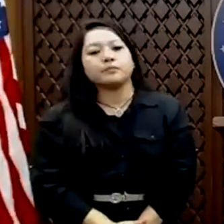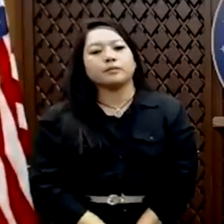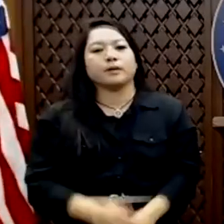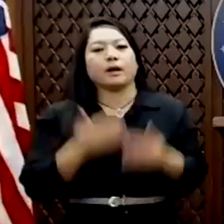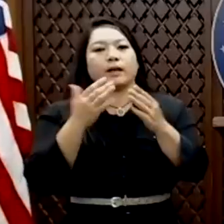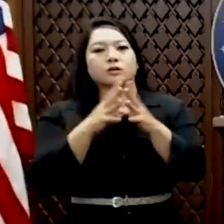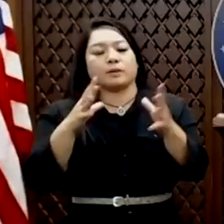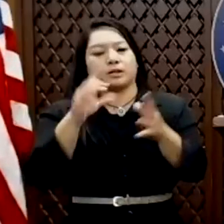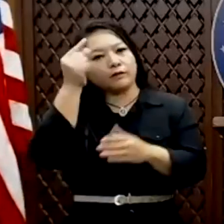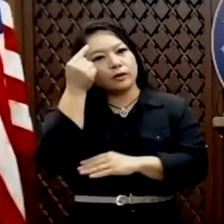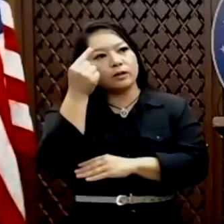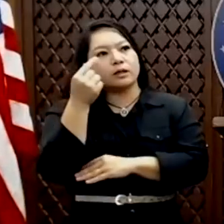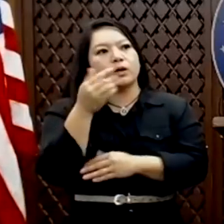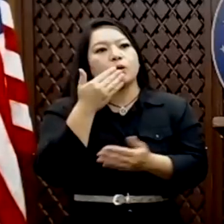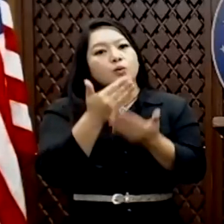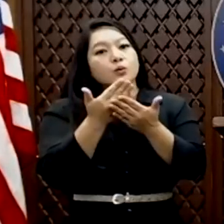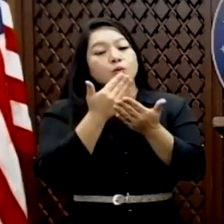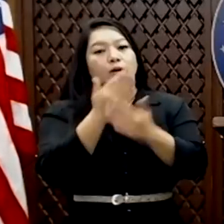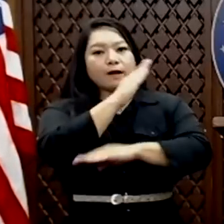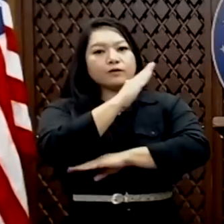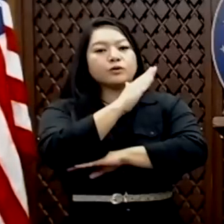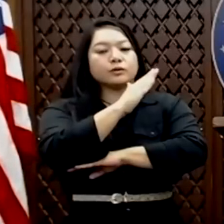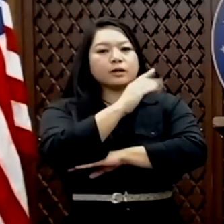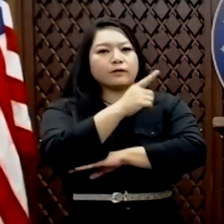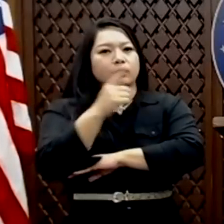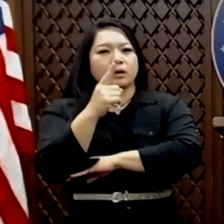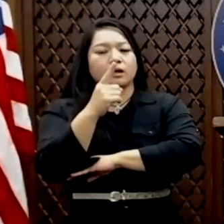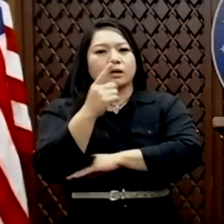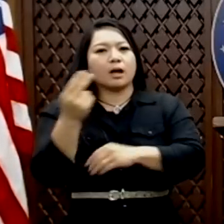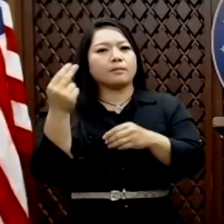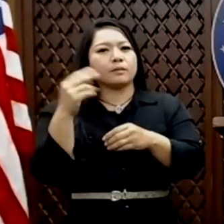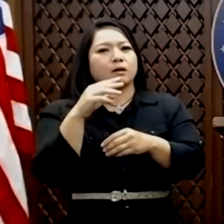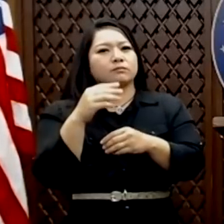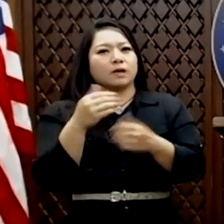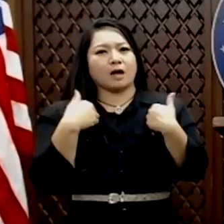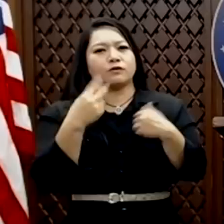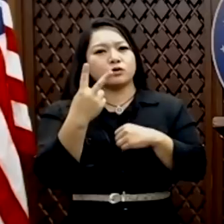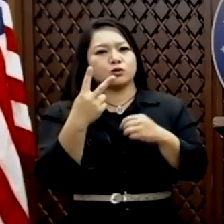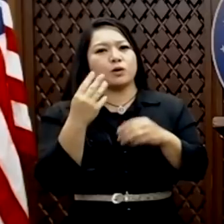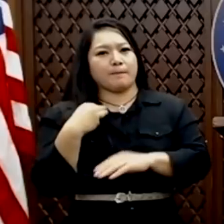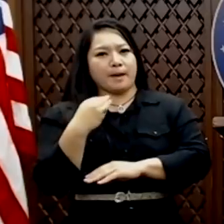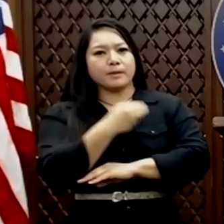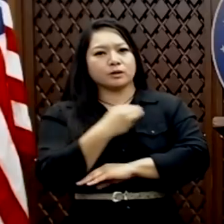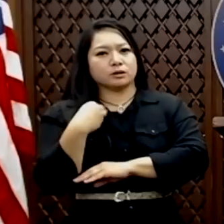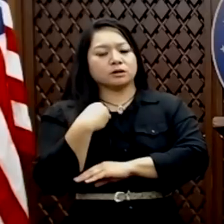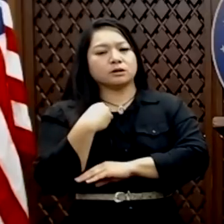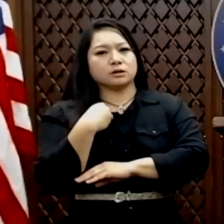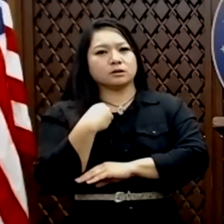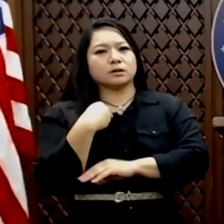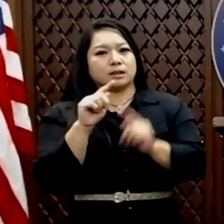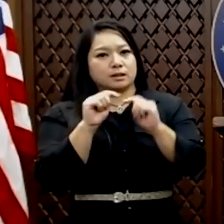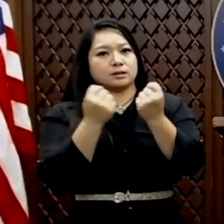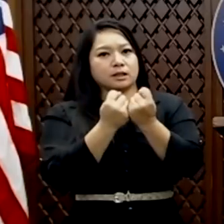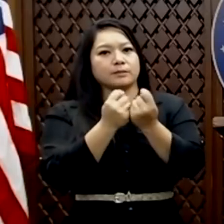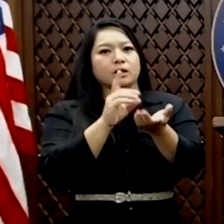Thank you, Governor. Good afternoon. I'm joined by 2 members of my surgeon cell team, Dr. Felix Cabrera,